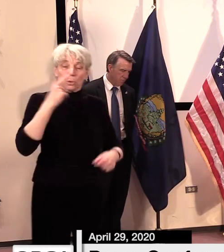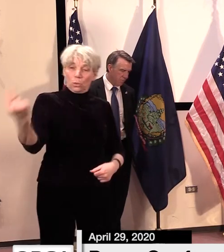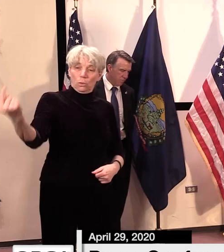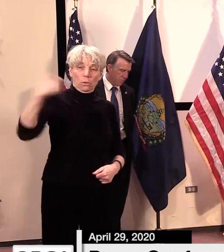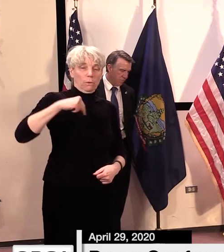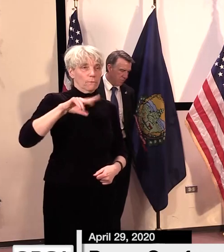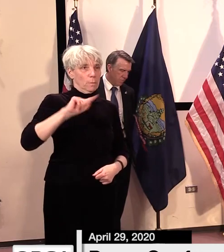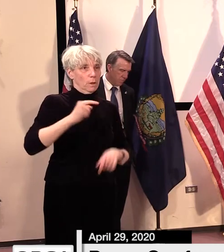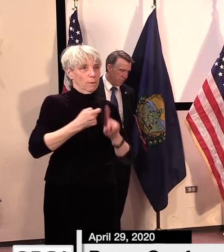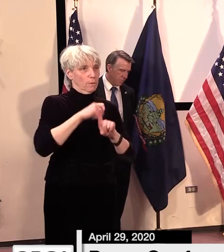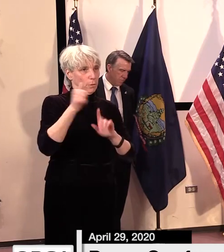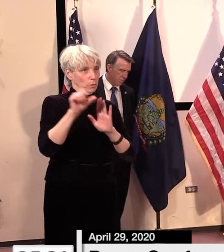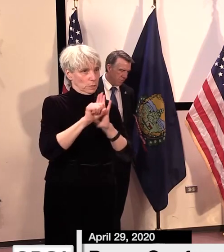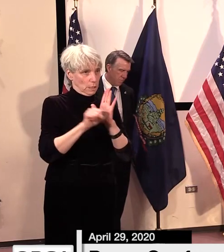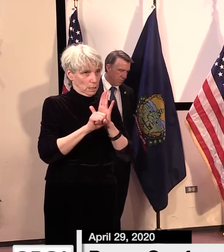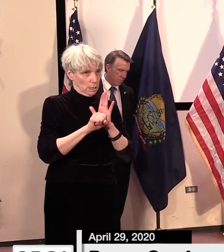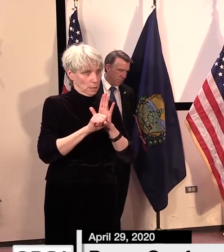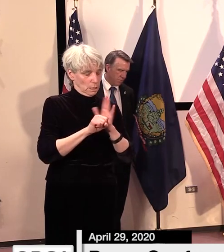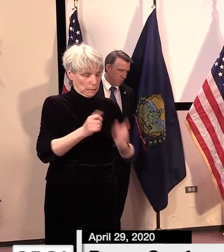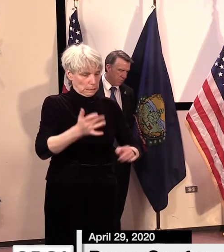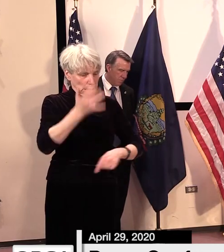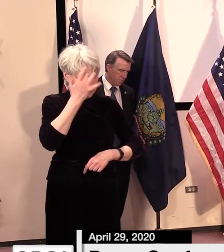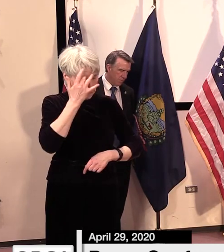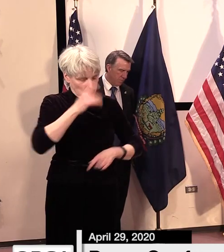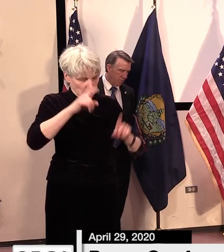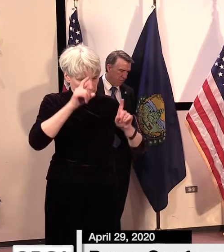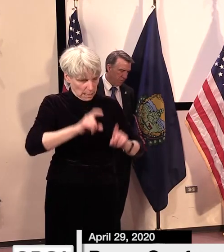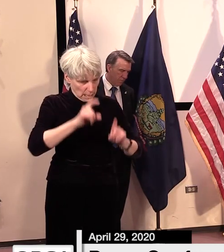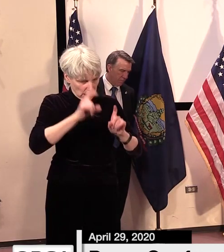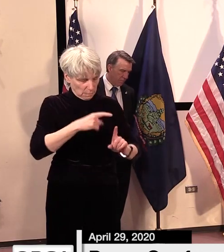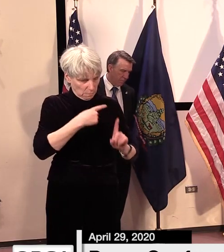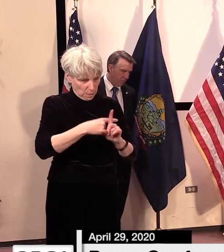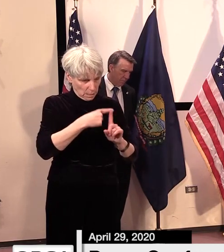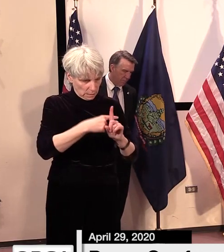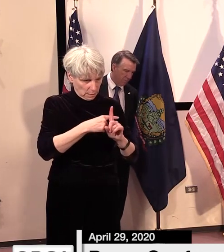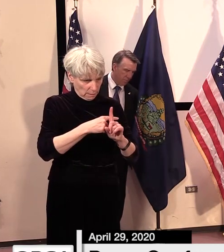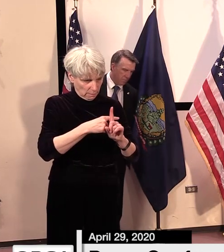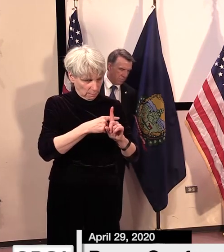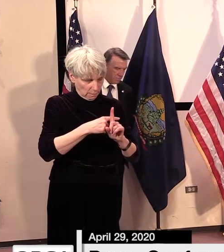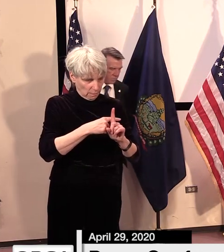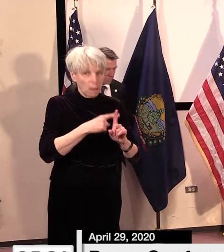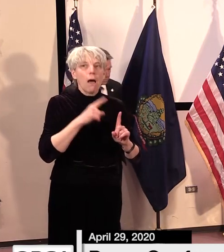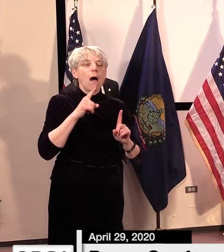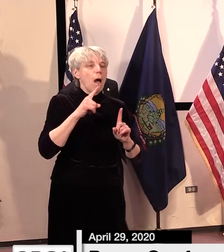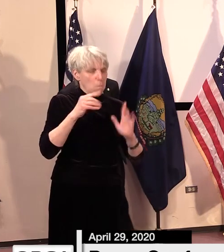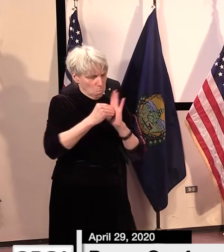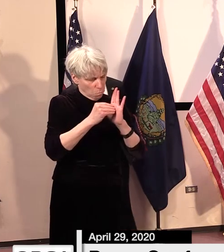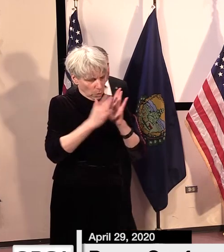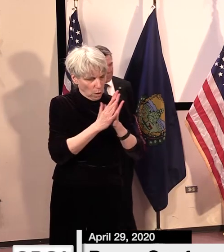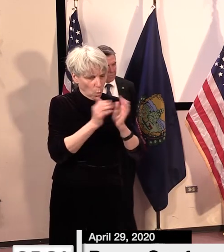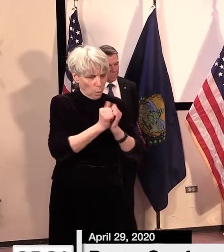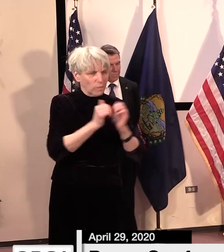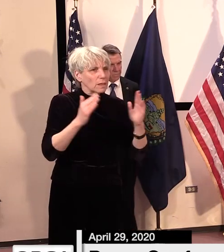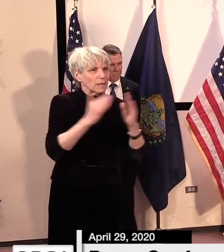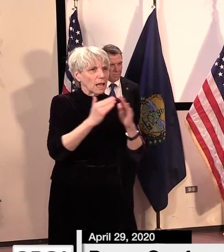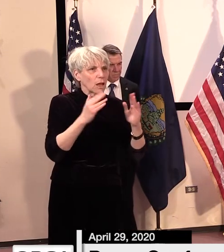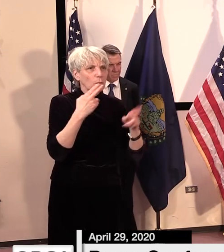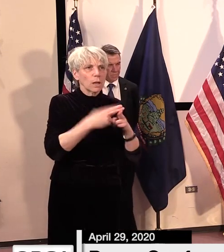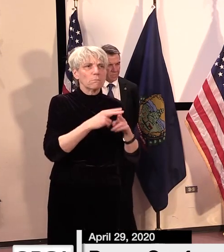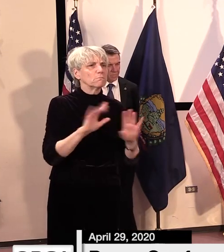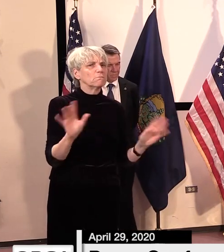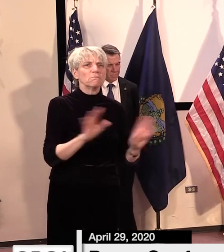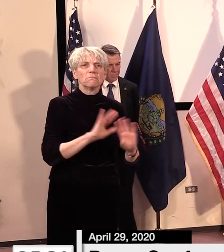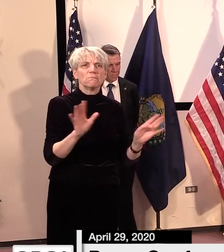who tests positive for COVID doesn't show up in a town. They are an